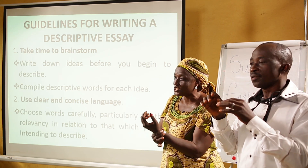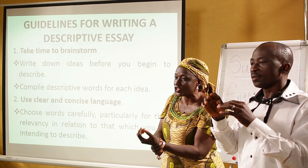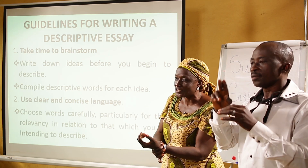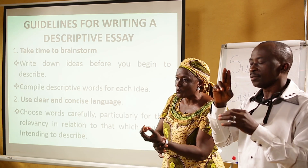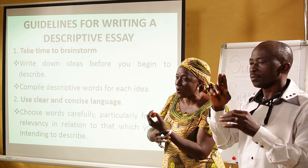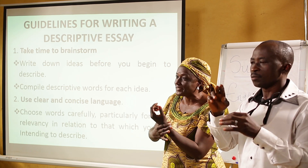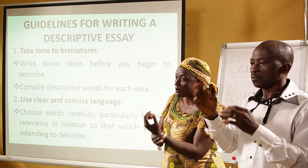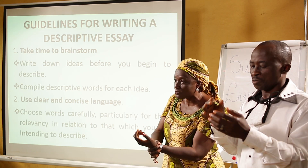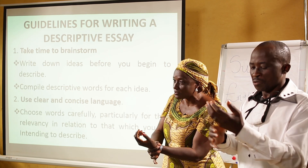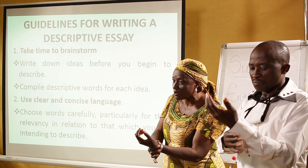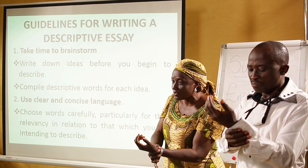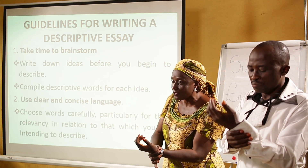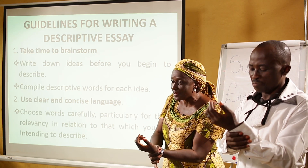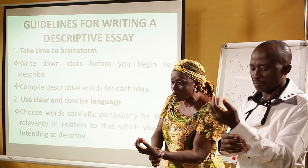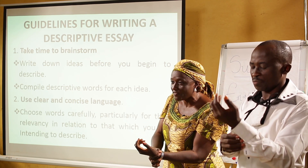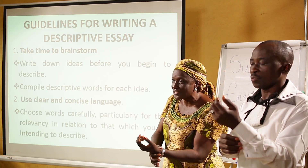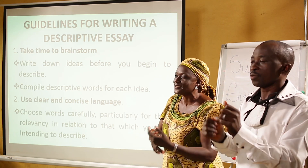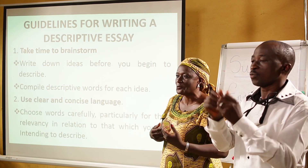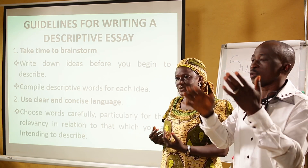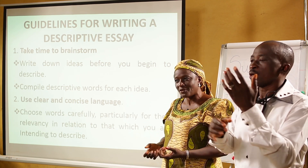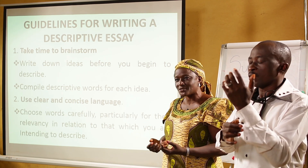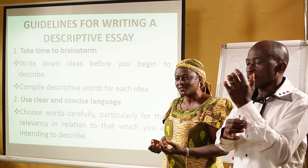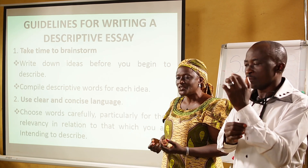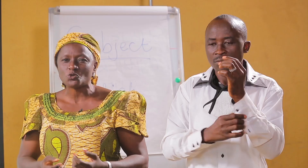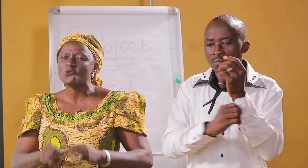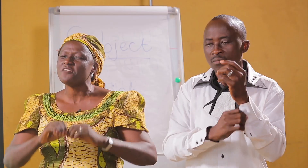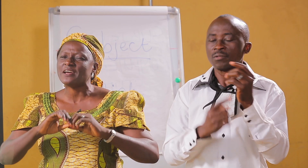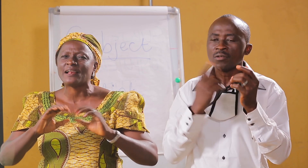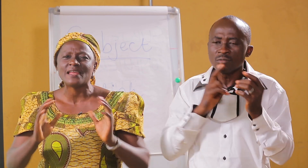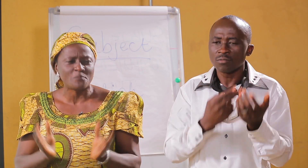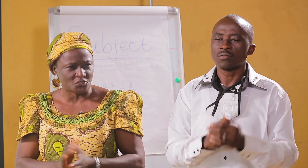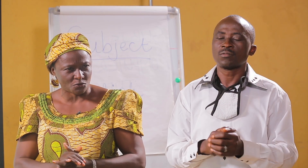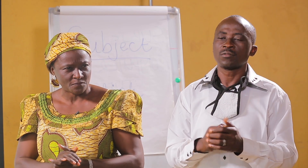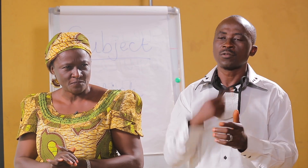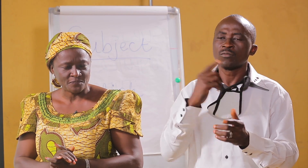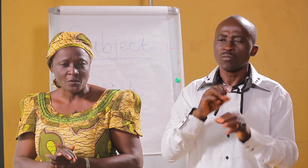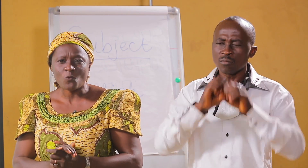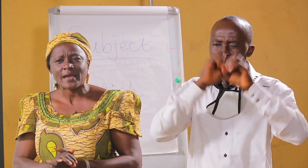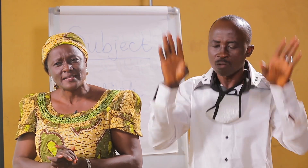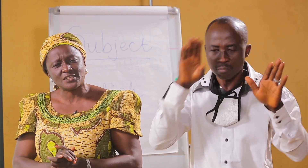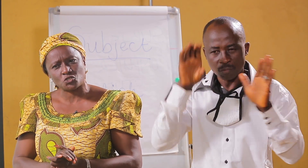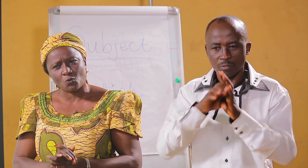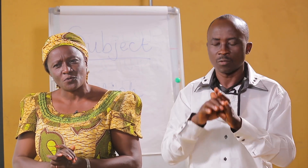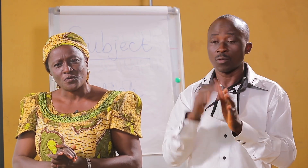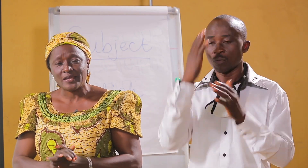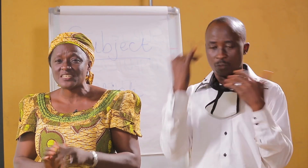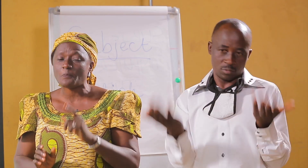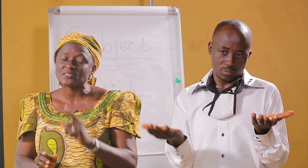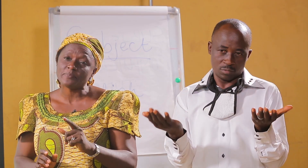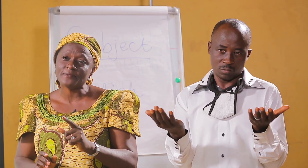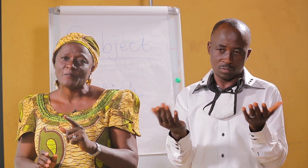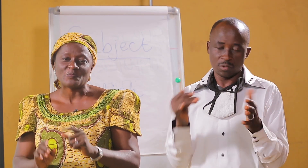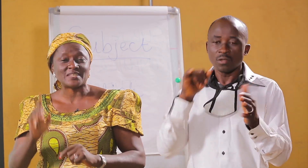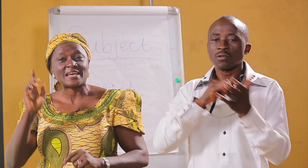wearing his shirt without any cufflinks, you tell us. So you give a clear picture. Why is it so? It